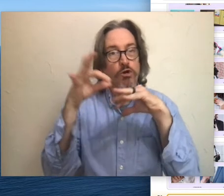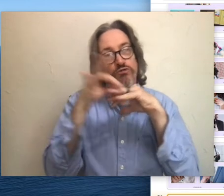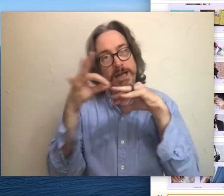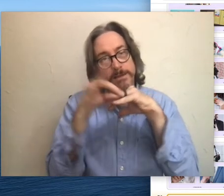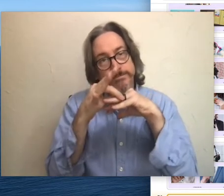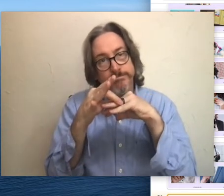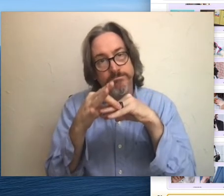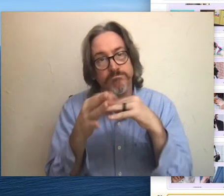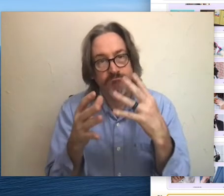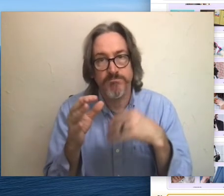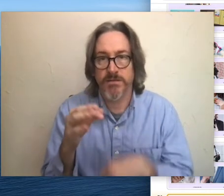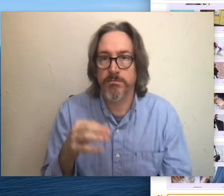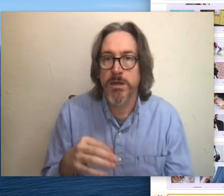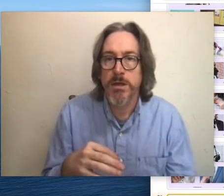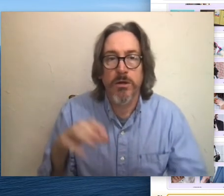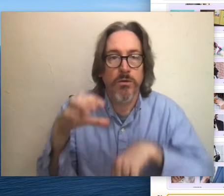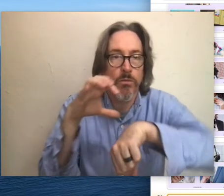ring or ring,